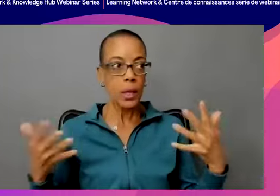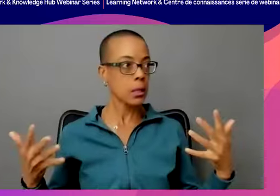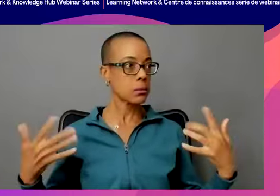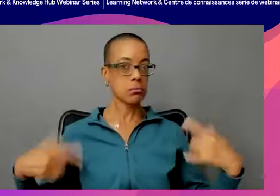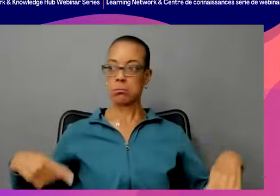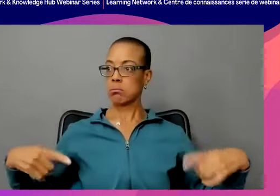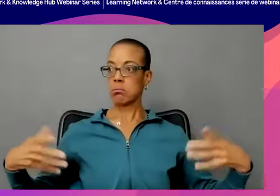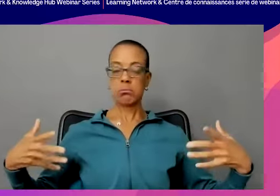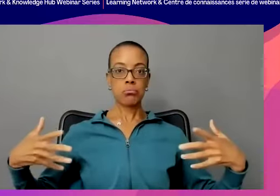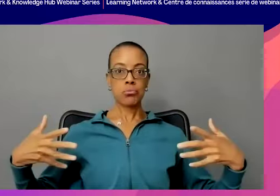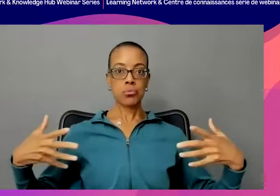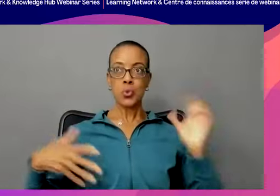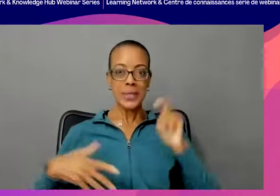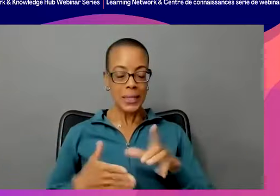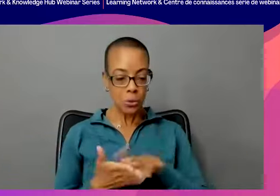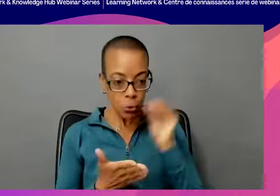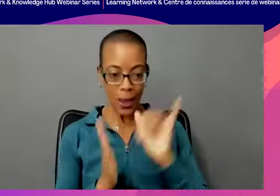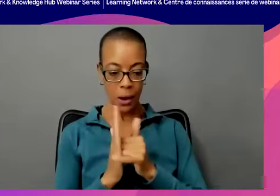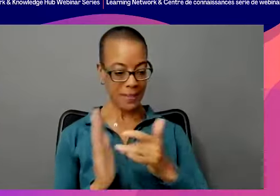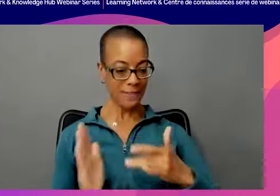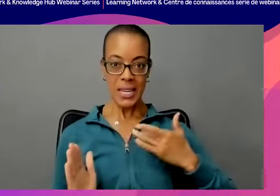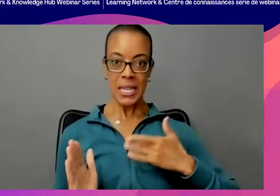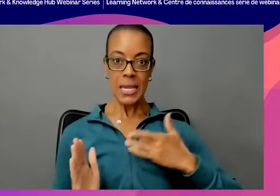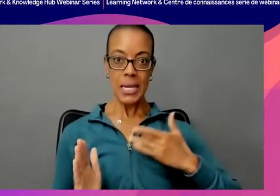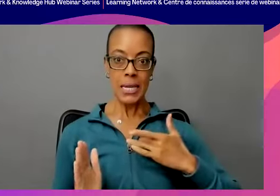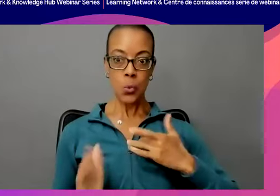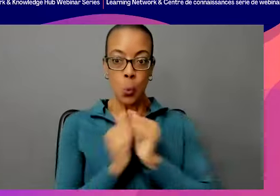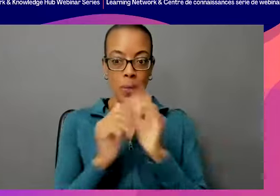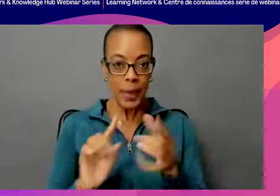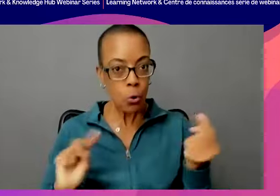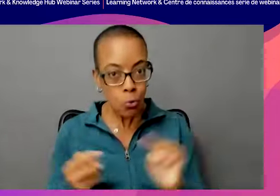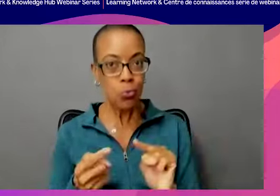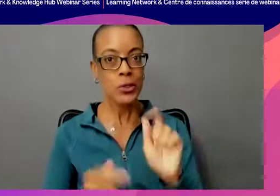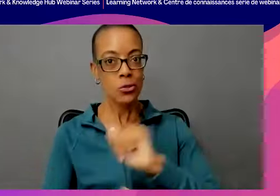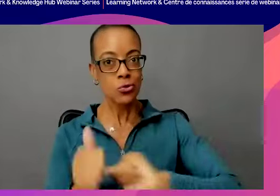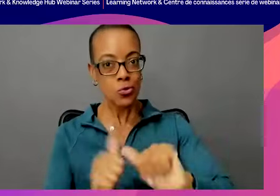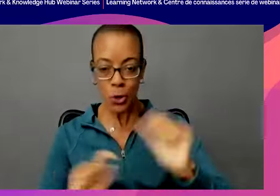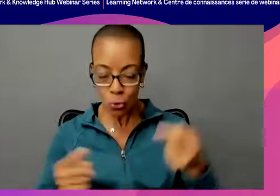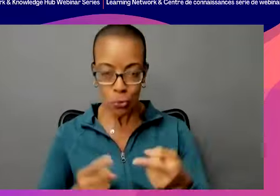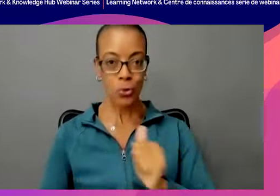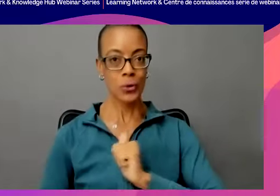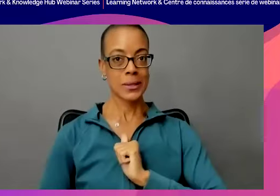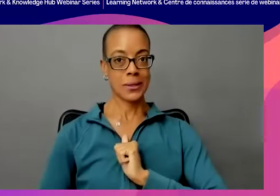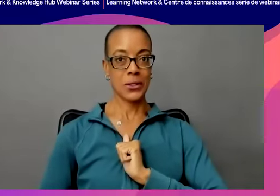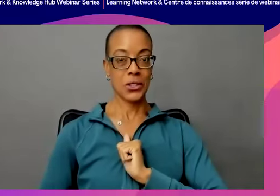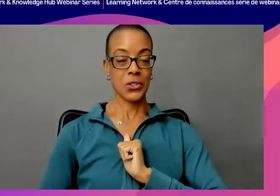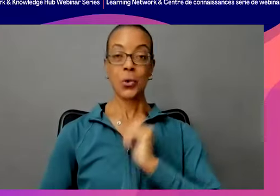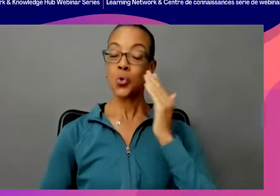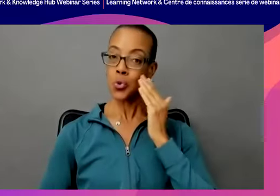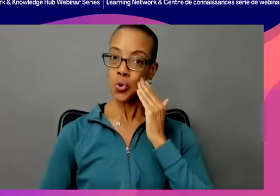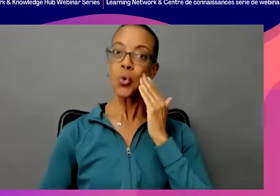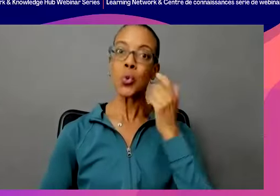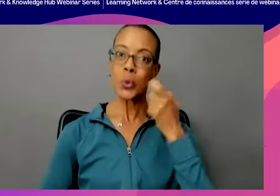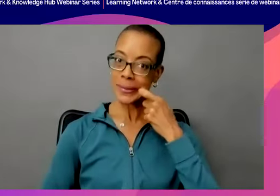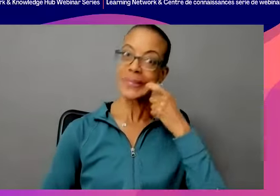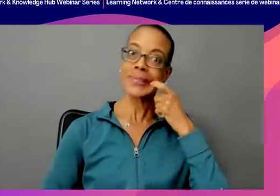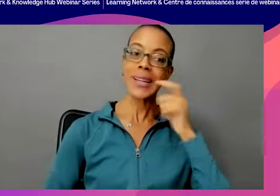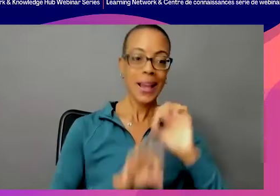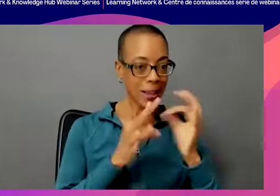feel without hurting ourselves. As we know, addiction is a family